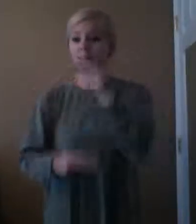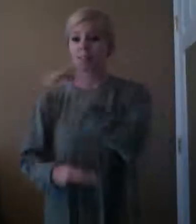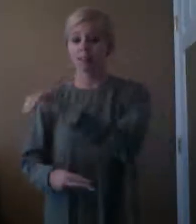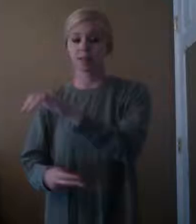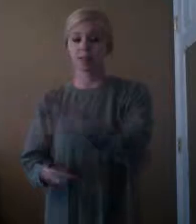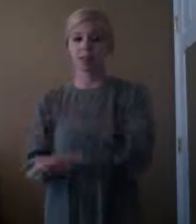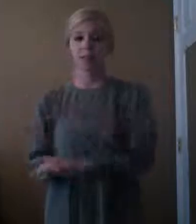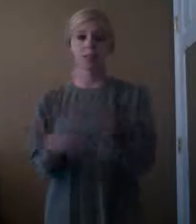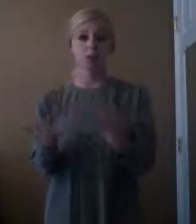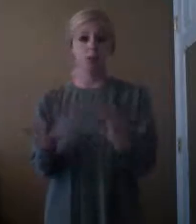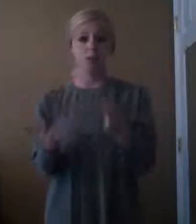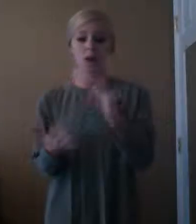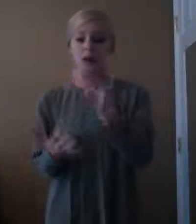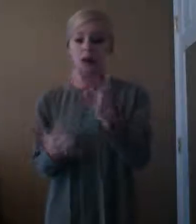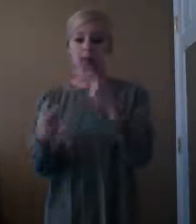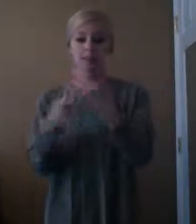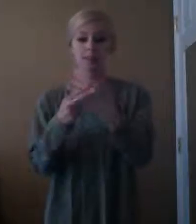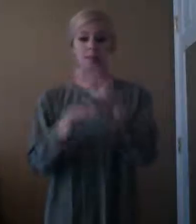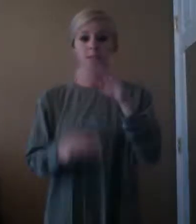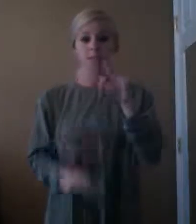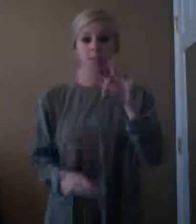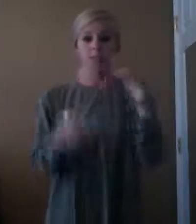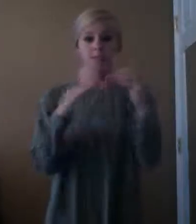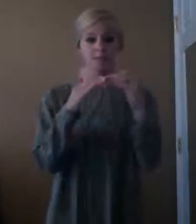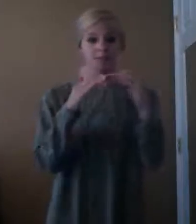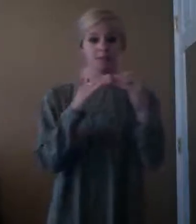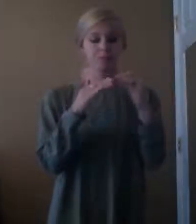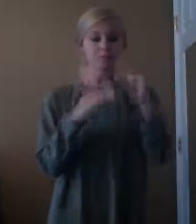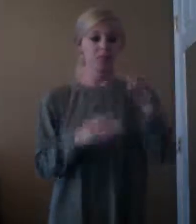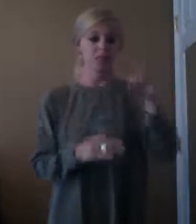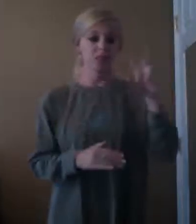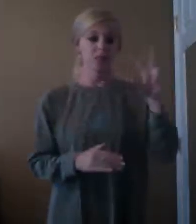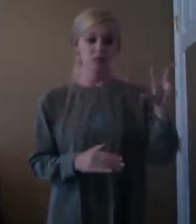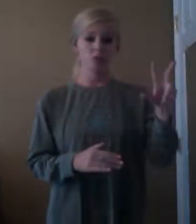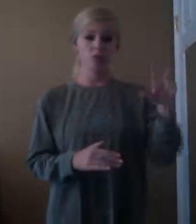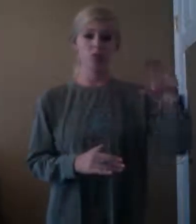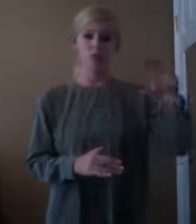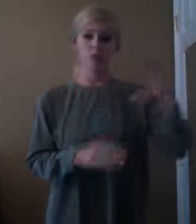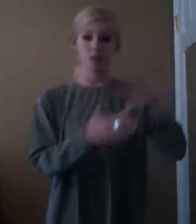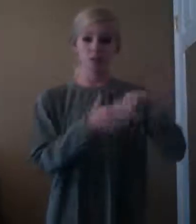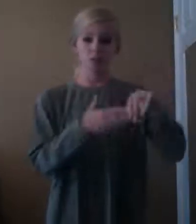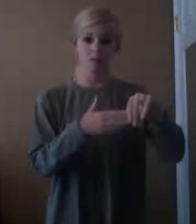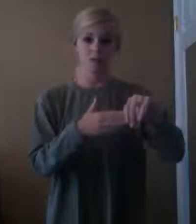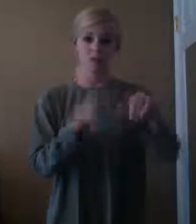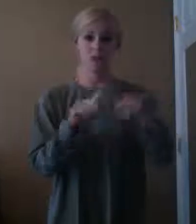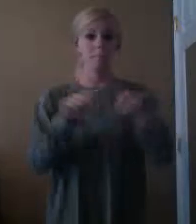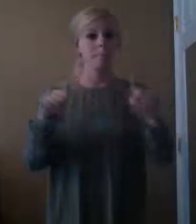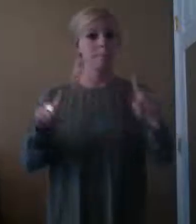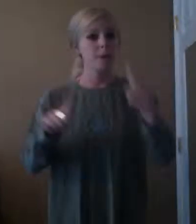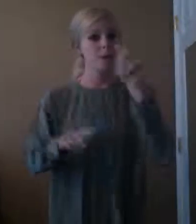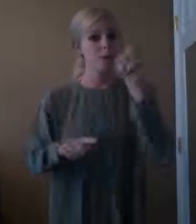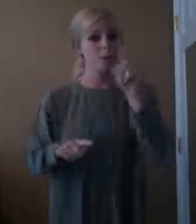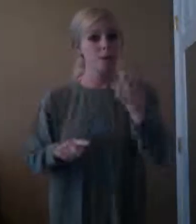9 is $72. But the question is, how much is it for